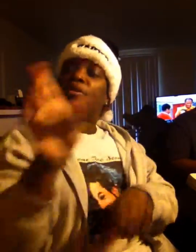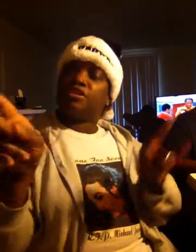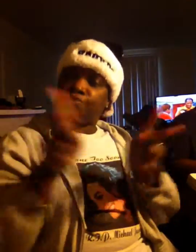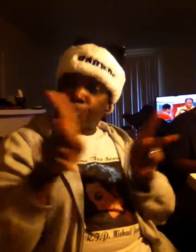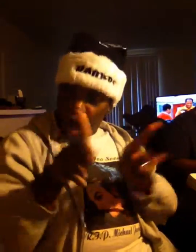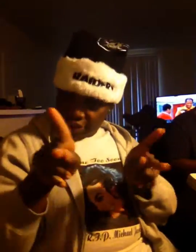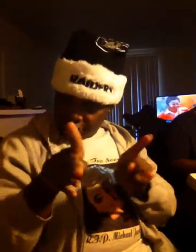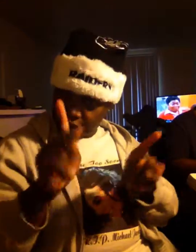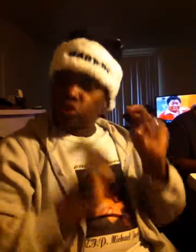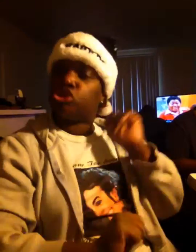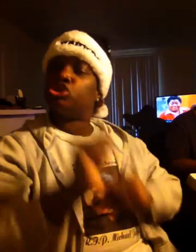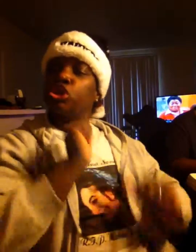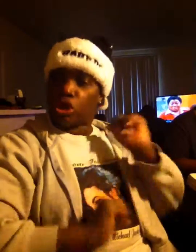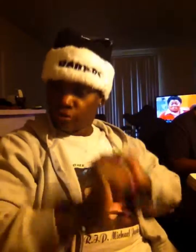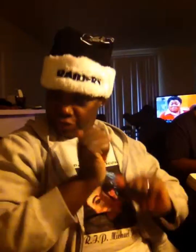some part, show me.